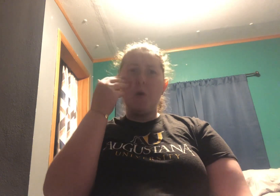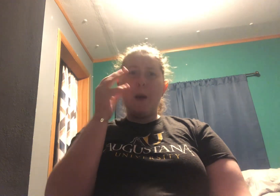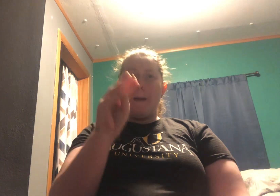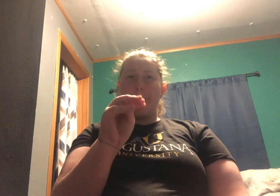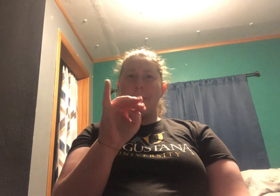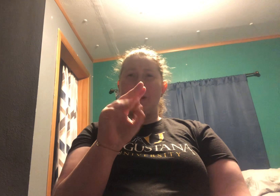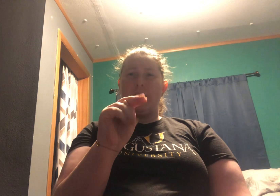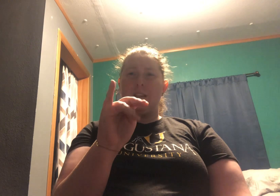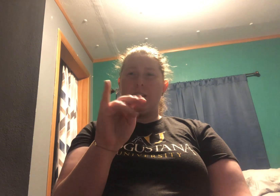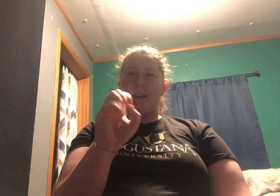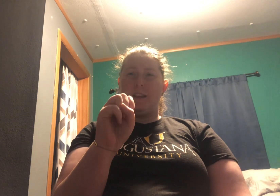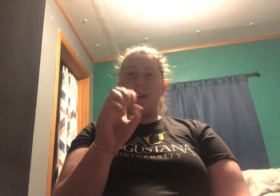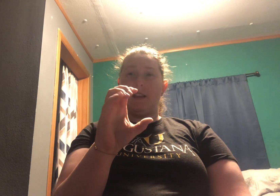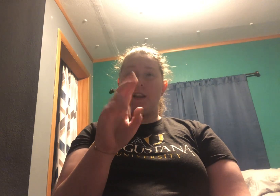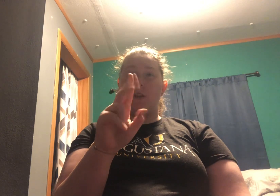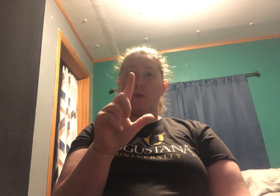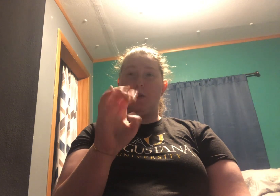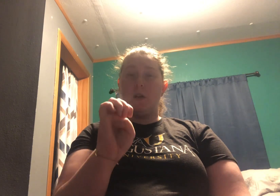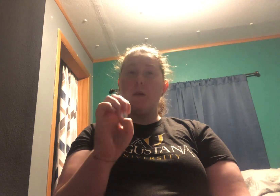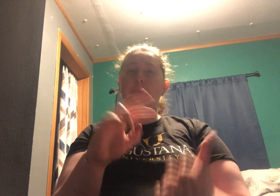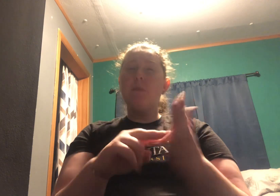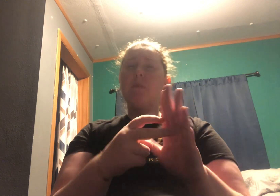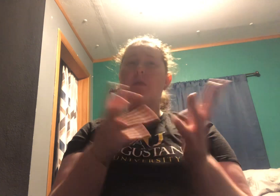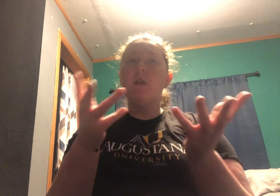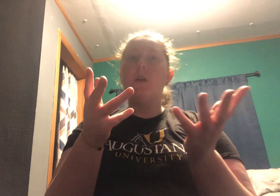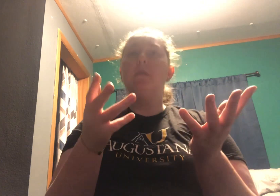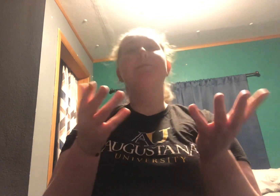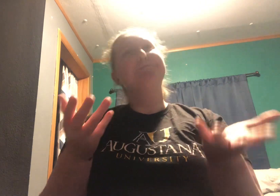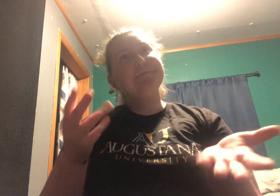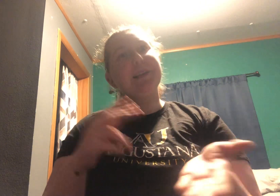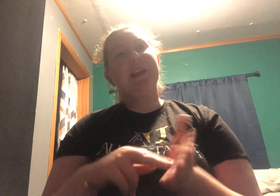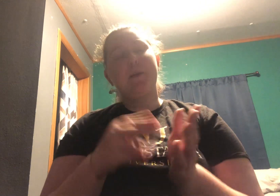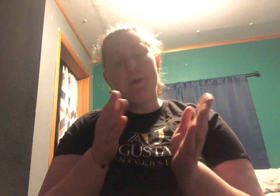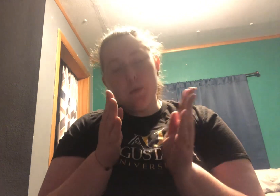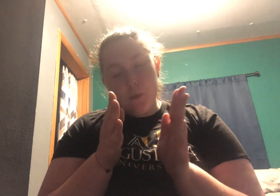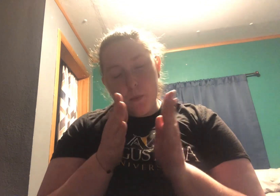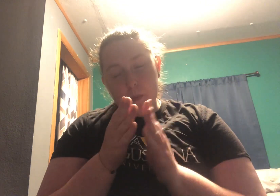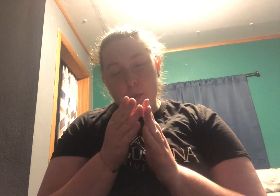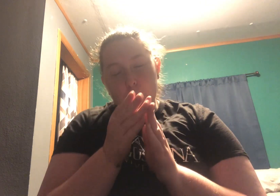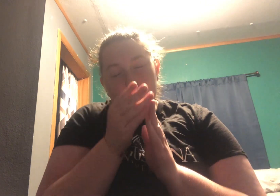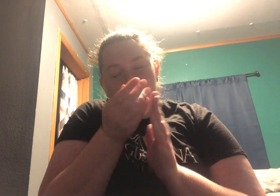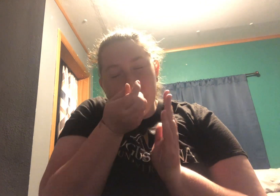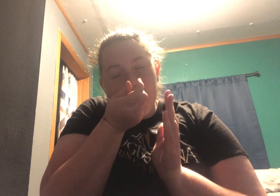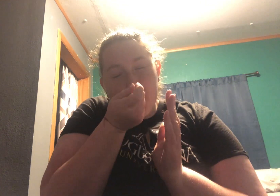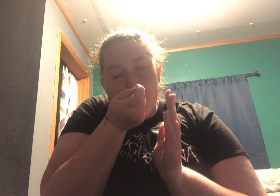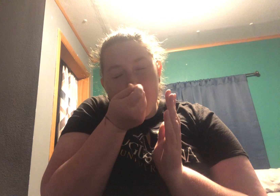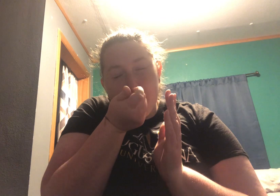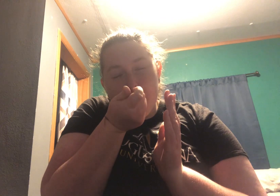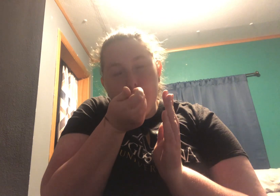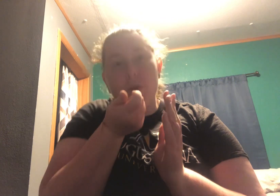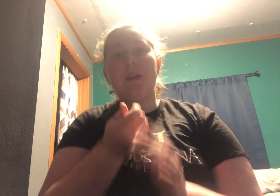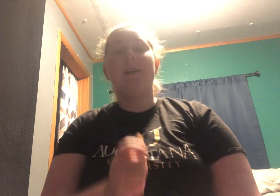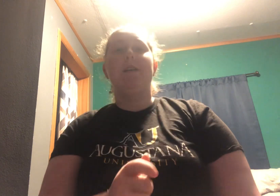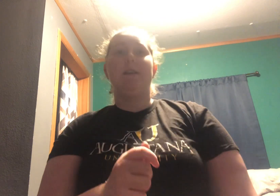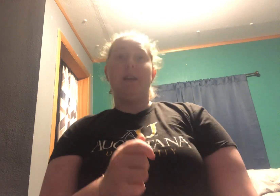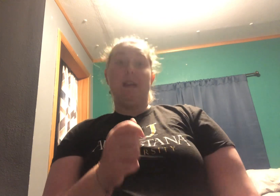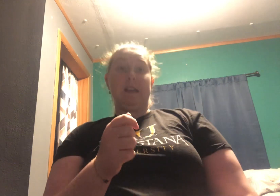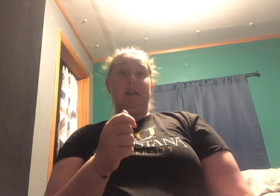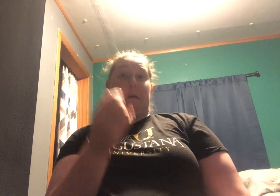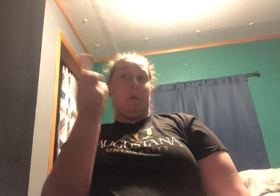means? Well, minuscule means tiny, just really small. Okay, so if something is really tiny, you can say it's